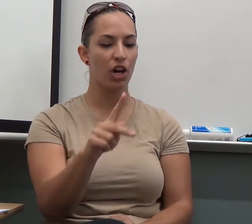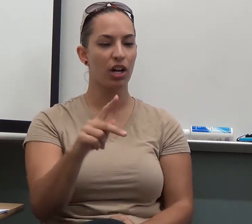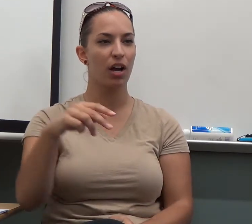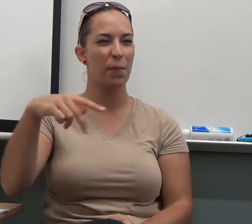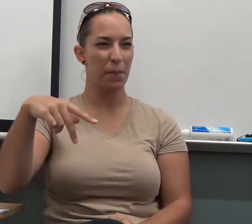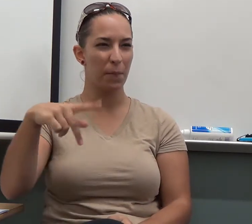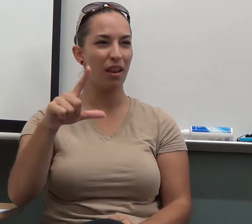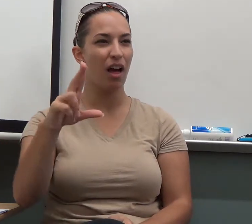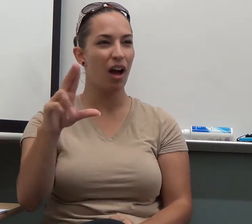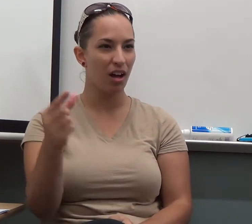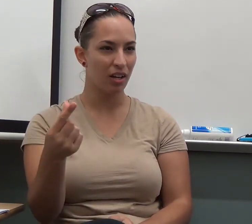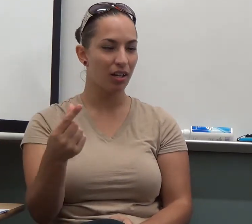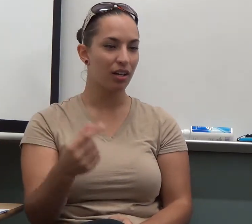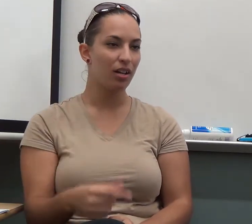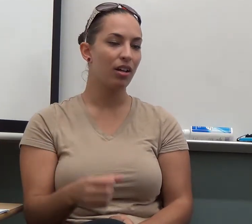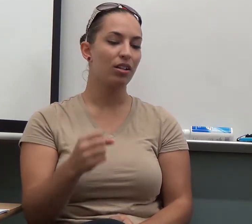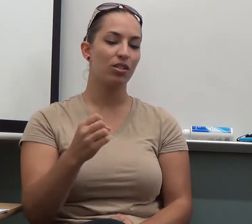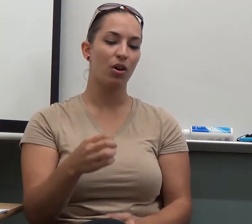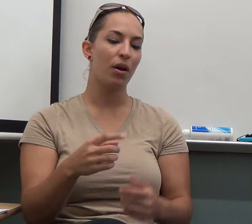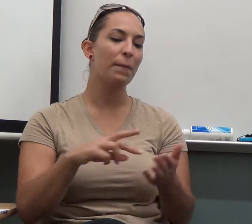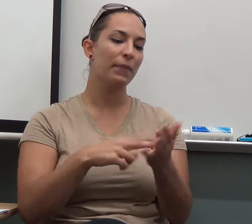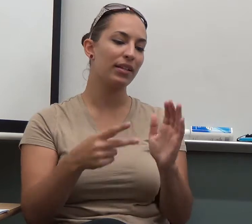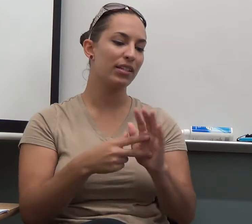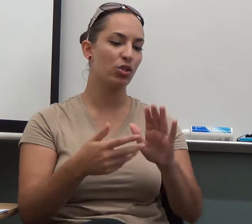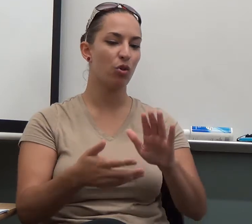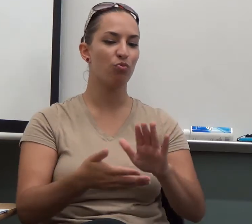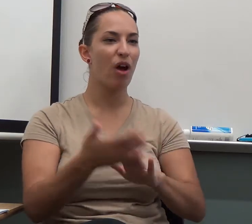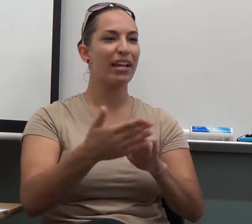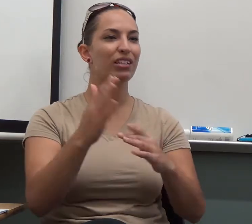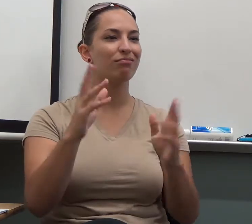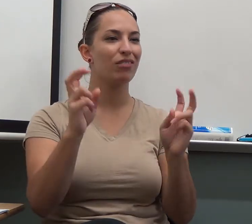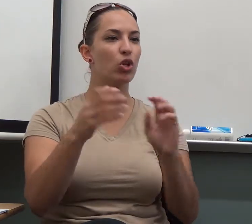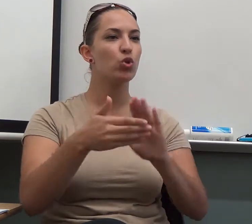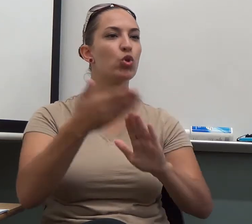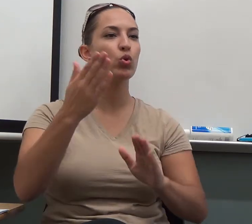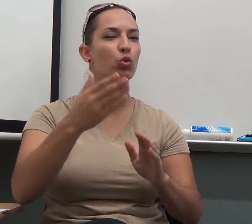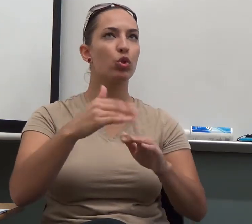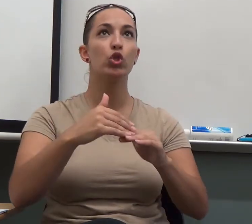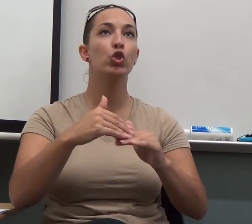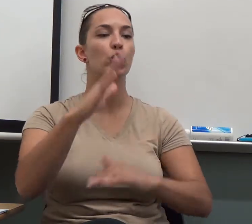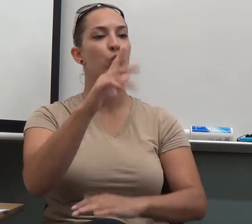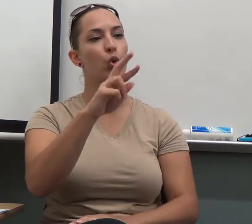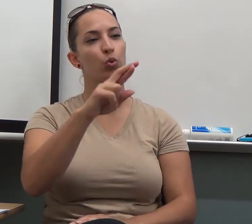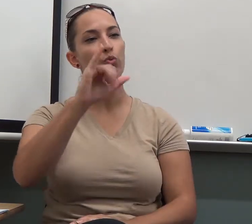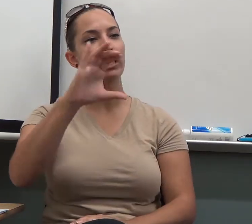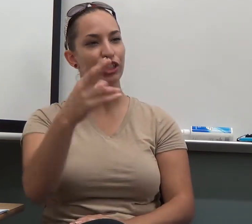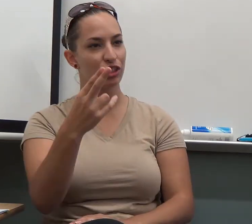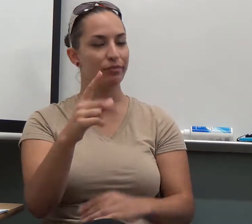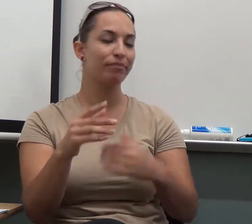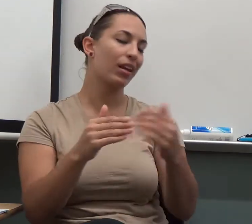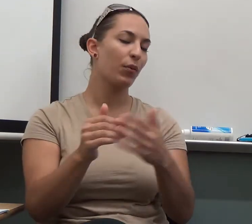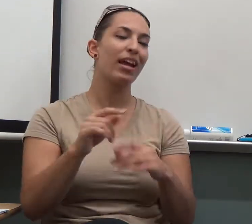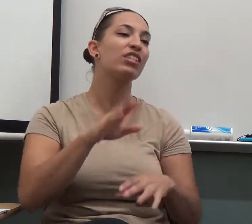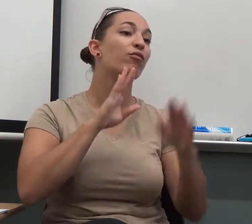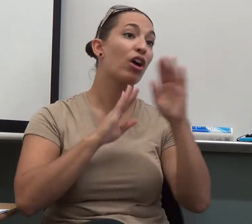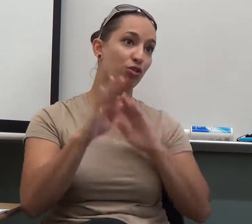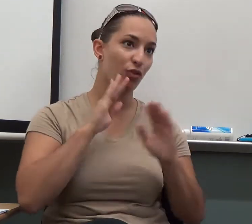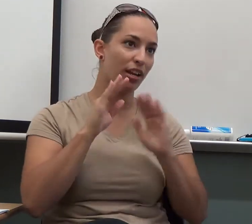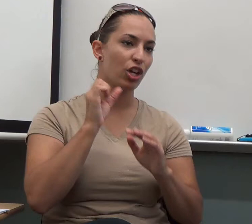it gets frustrating, right? I'm frustrated. So how do I write that into my paragraph? Well, that's a whole other story. How do I write that into my